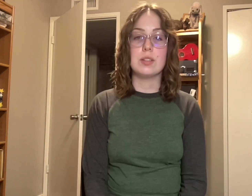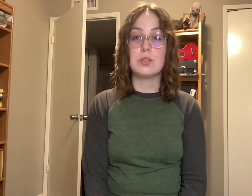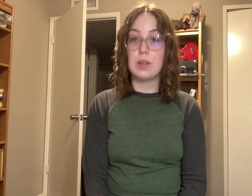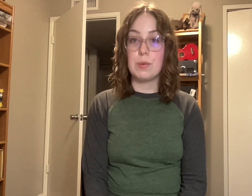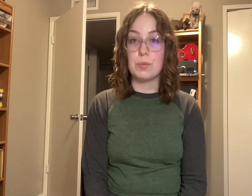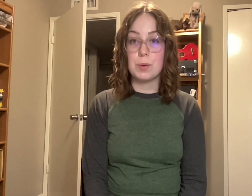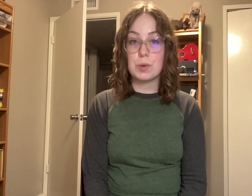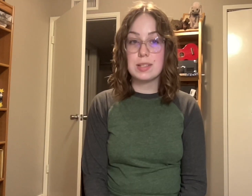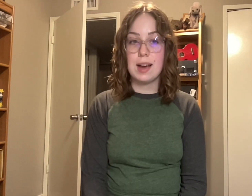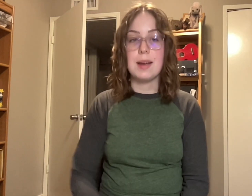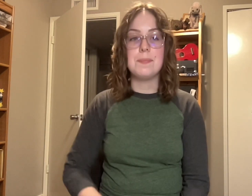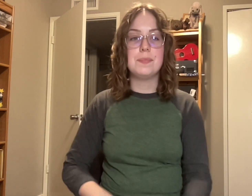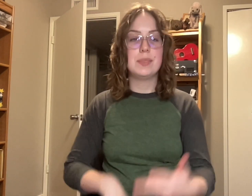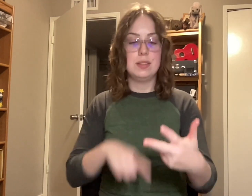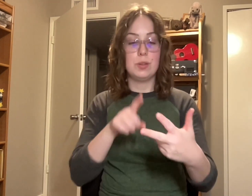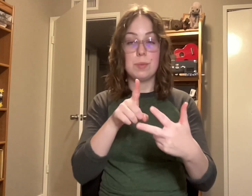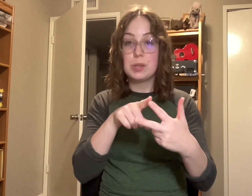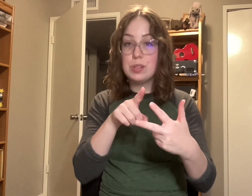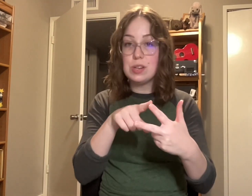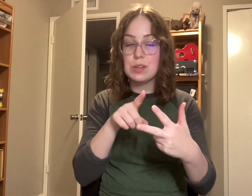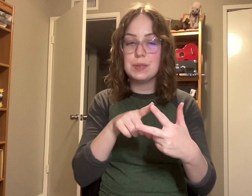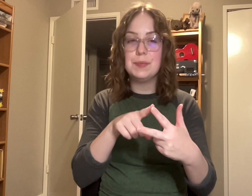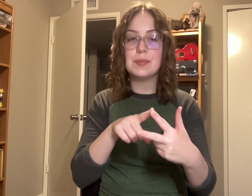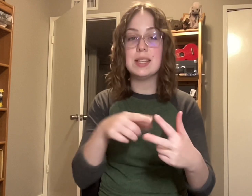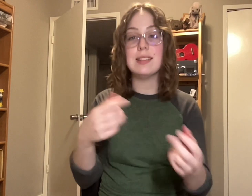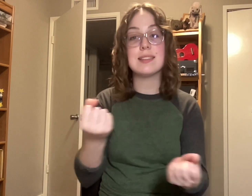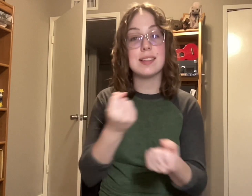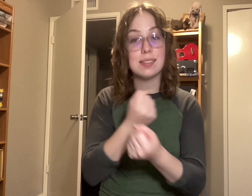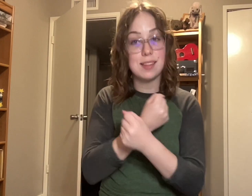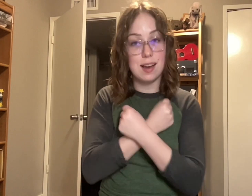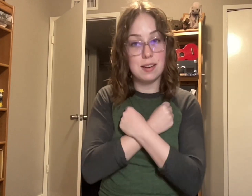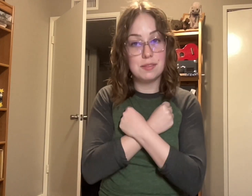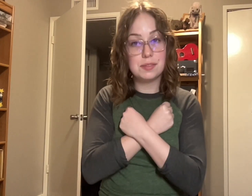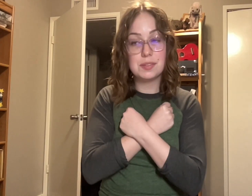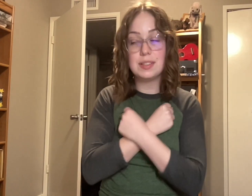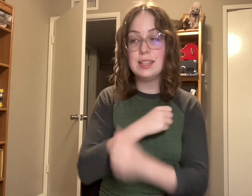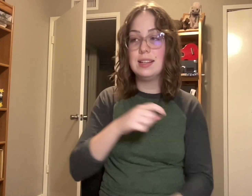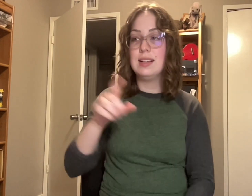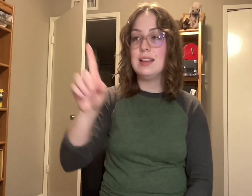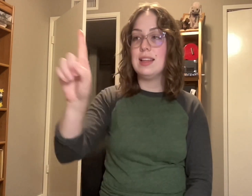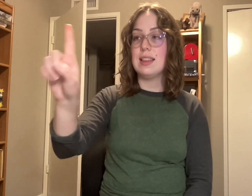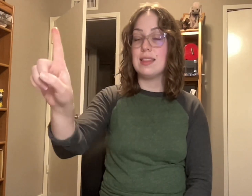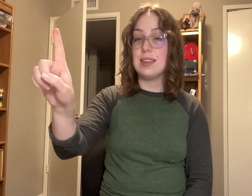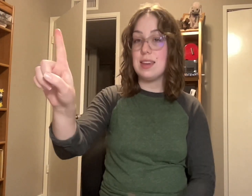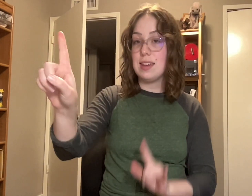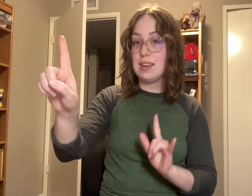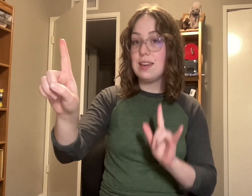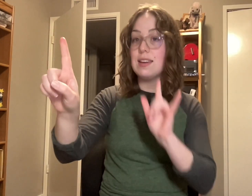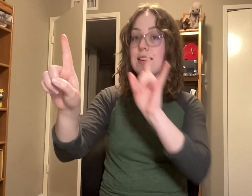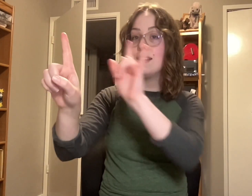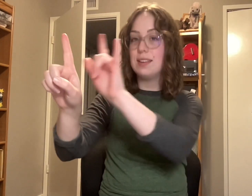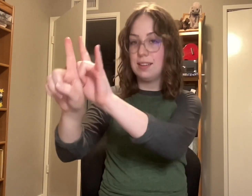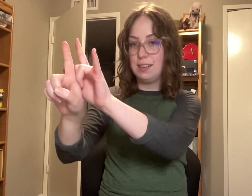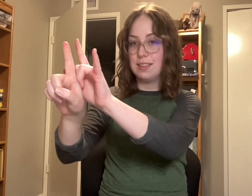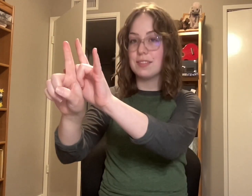do that one more time. So number 2 is to love thee,